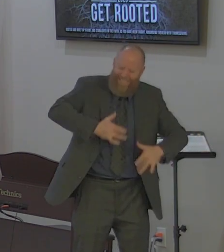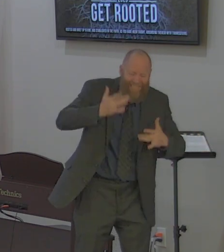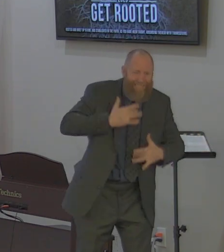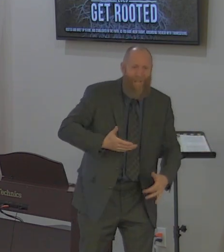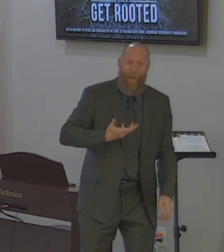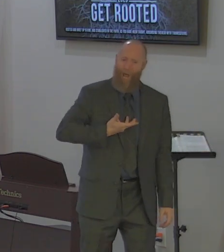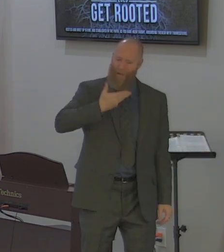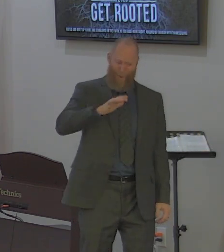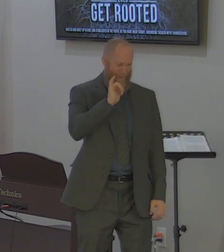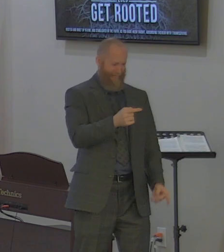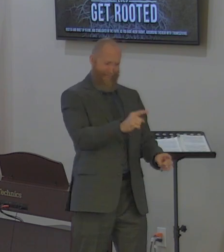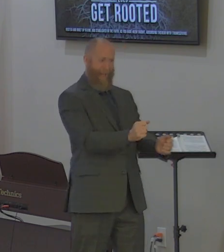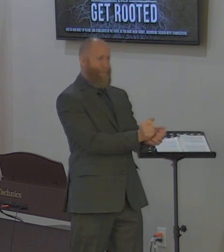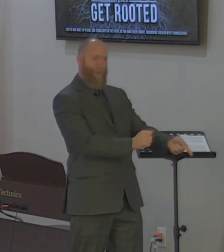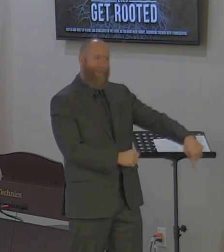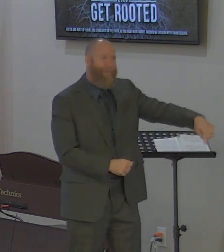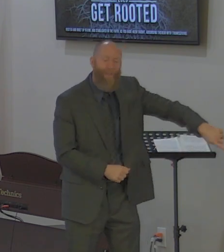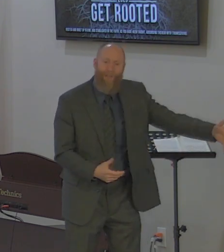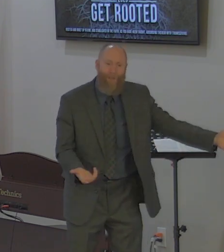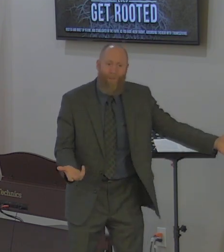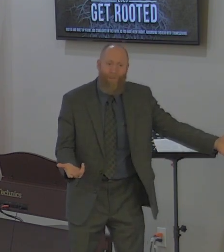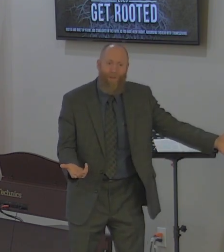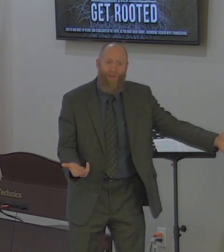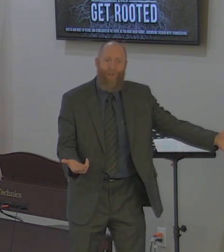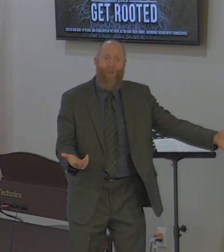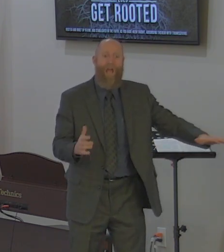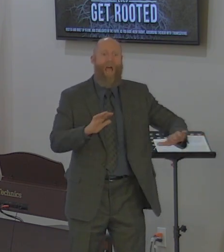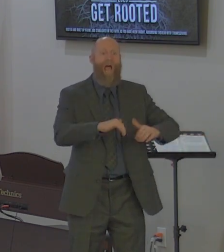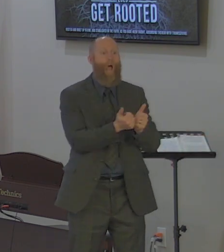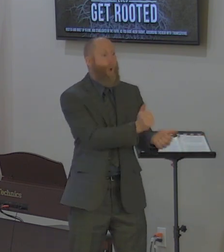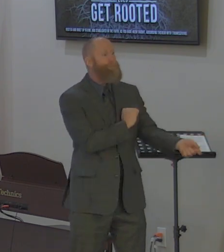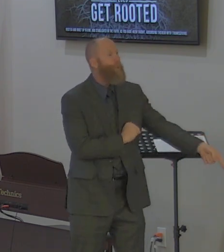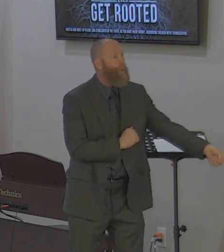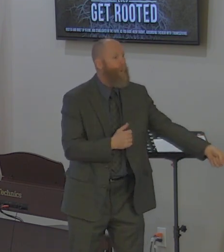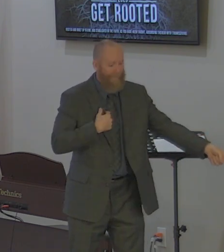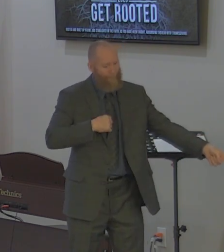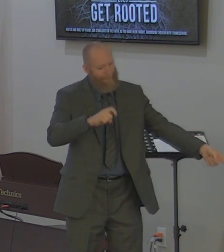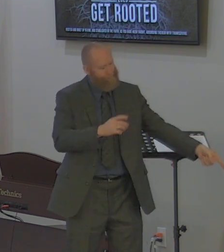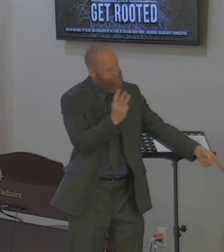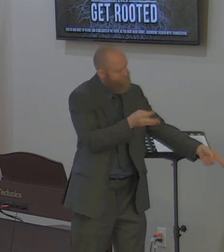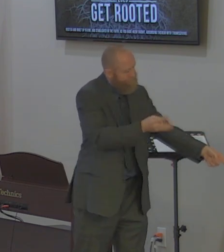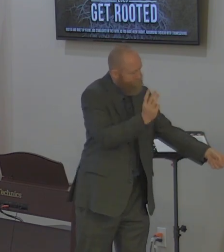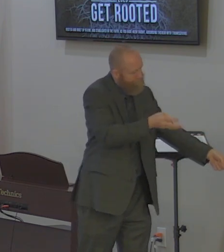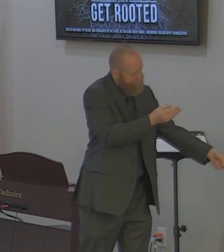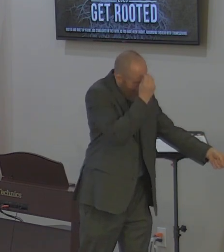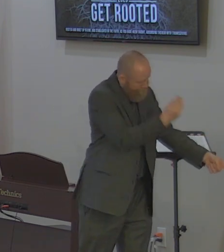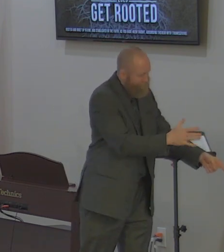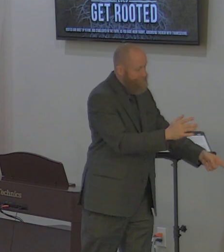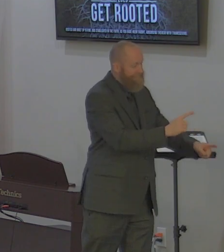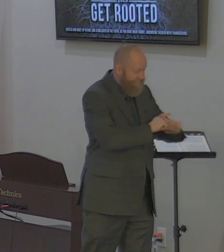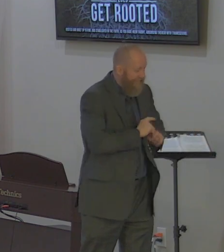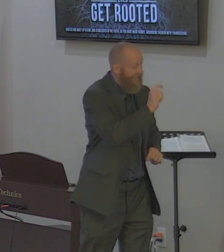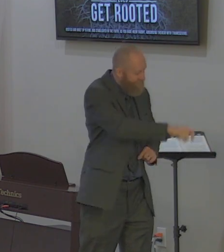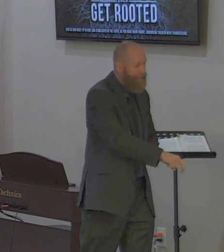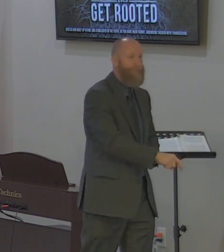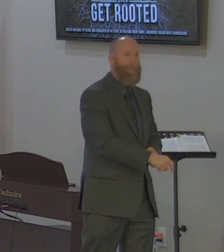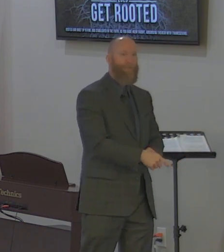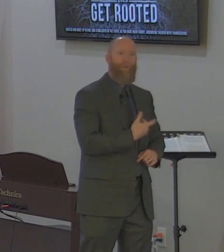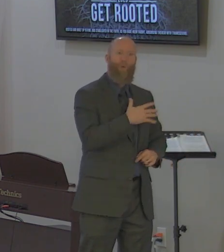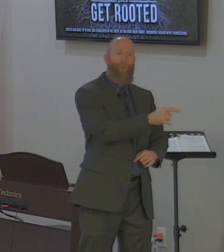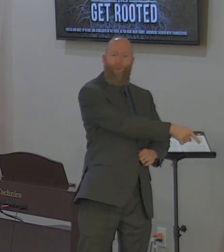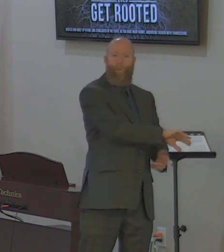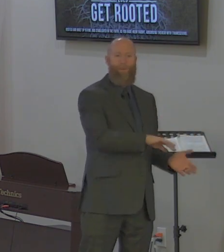anybody. And yet if they don't get saved, they're going to go through it. And many of them are going to die in it.